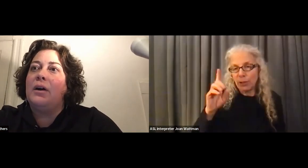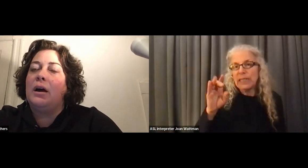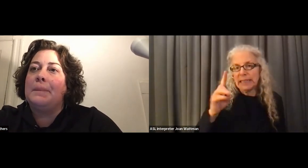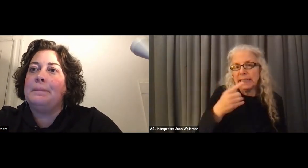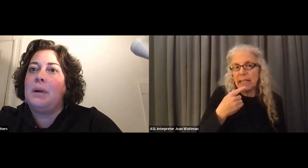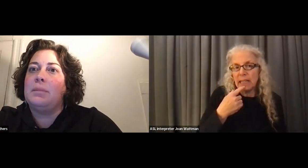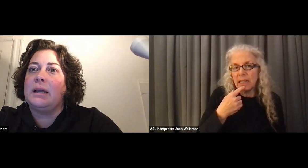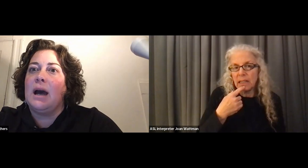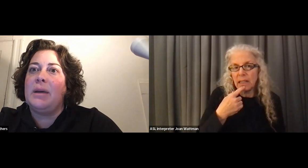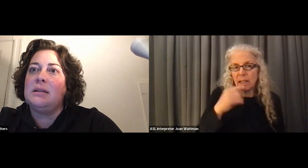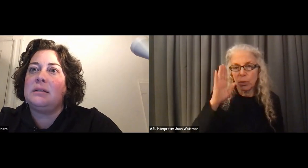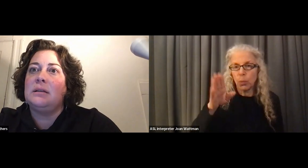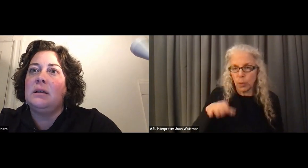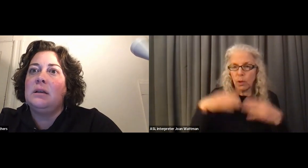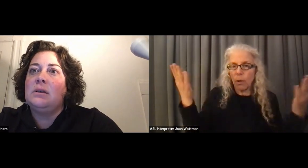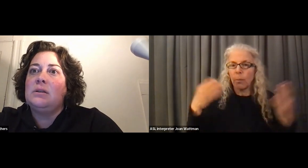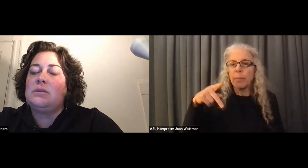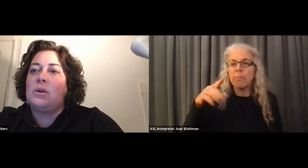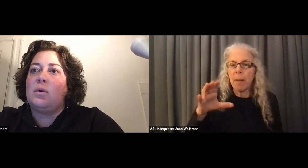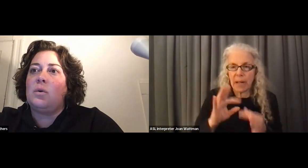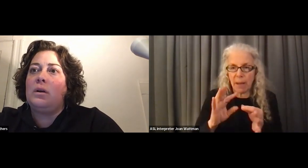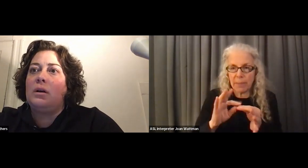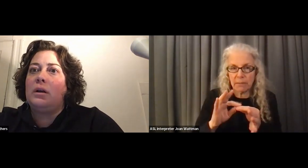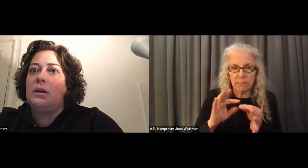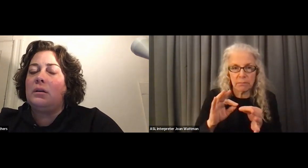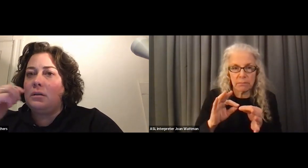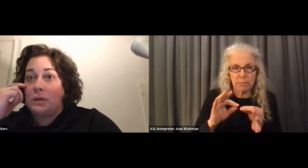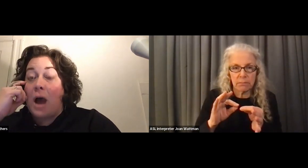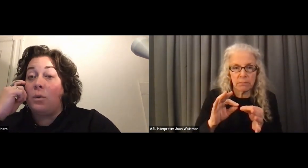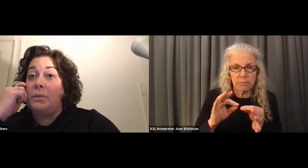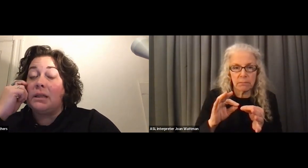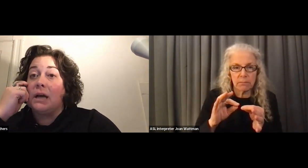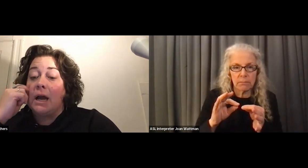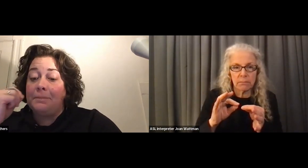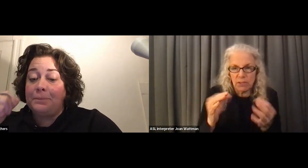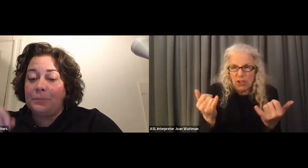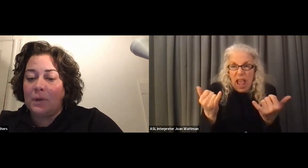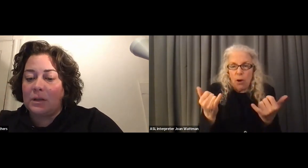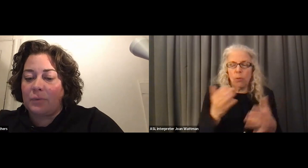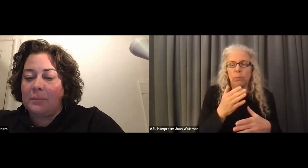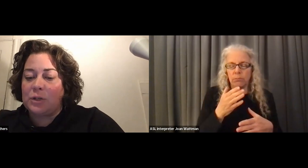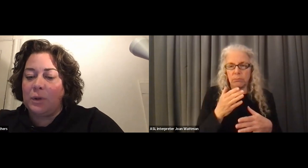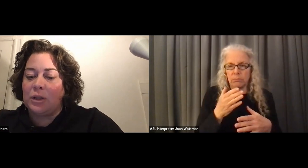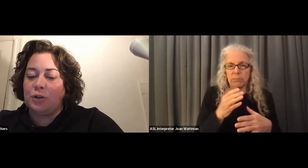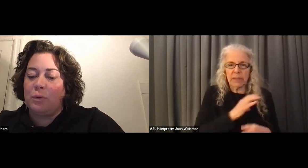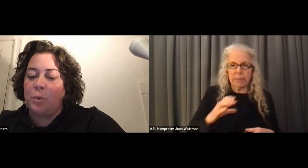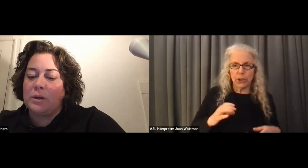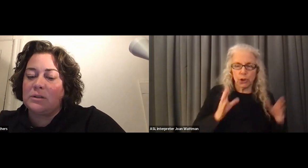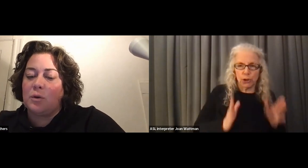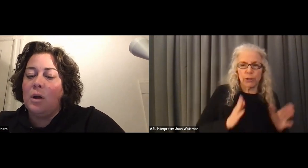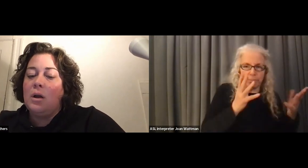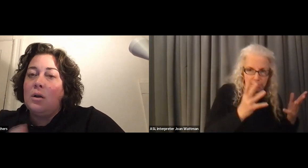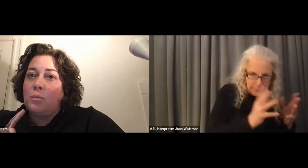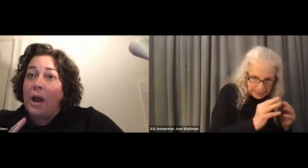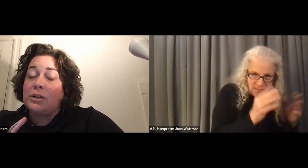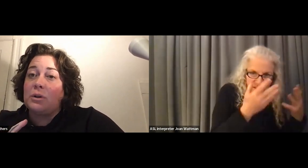have public comment. So now would be the time. It's right in between the two reports.